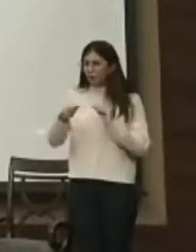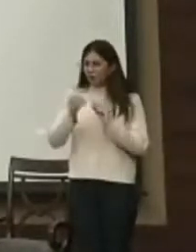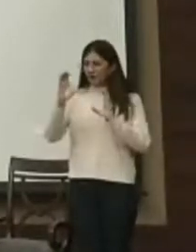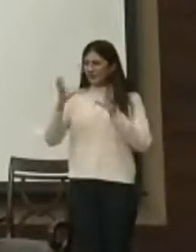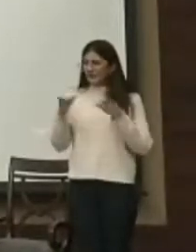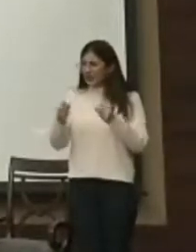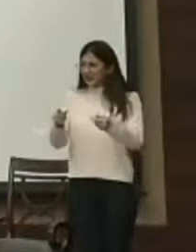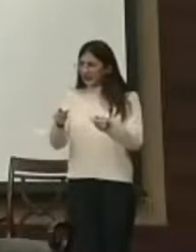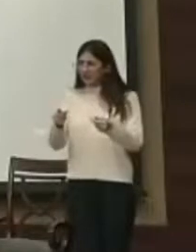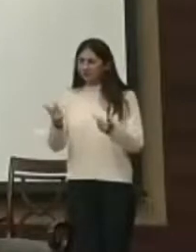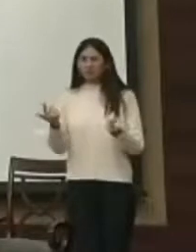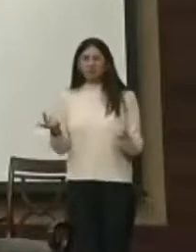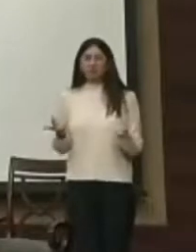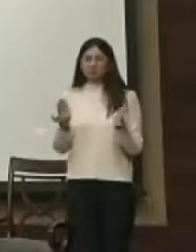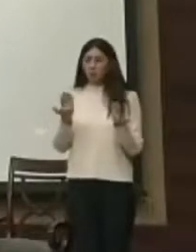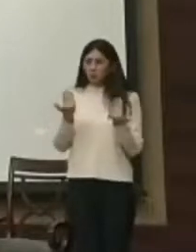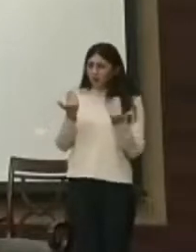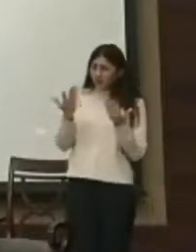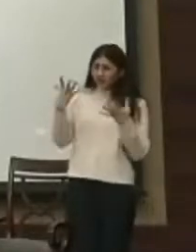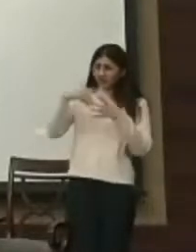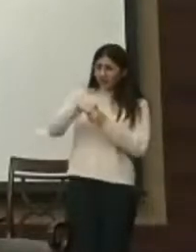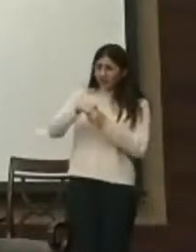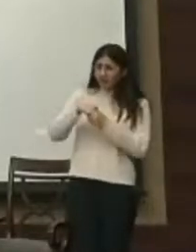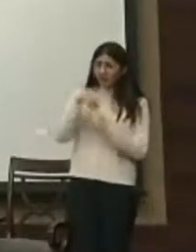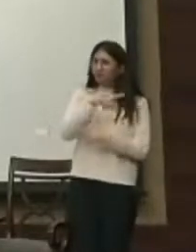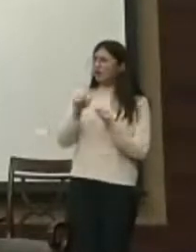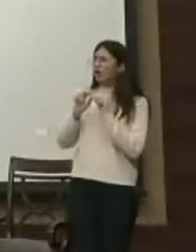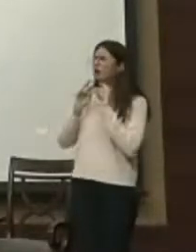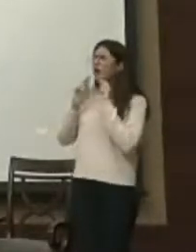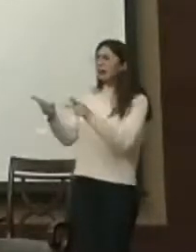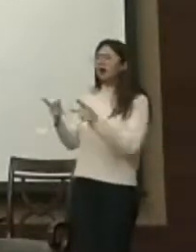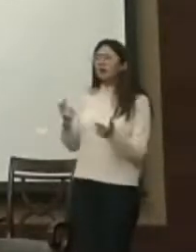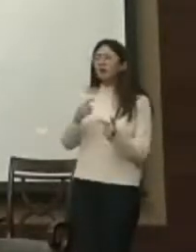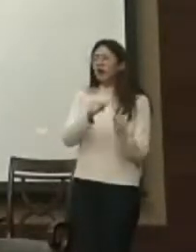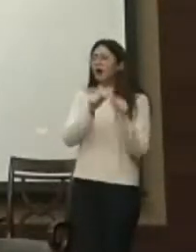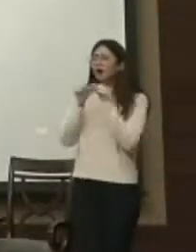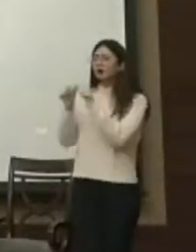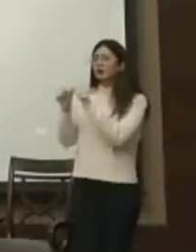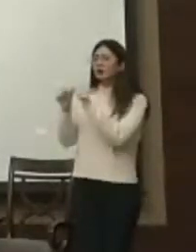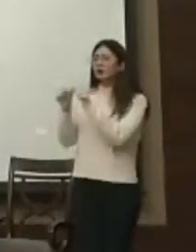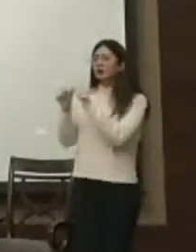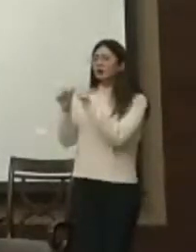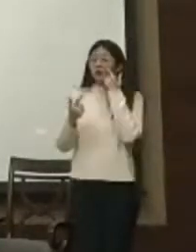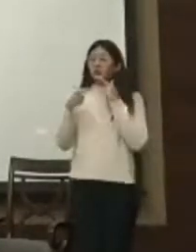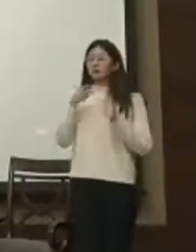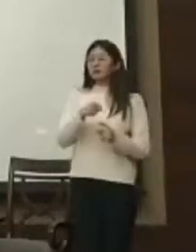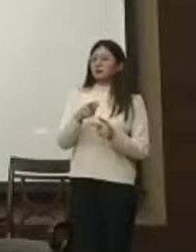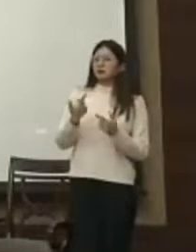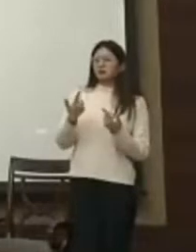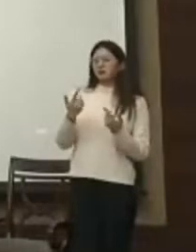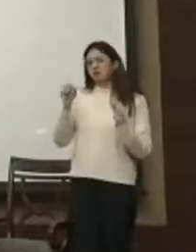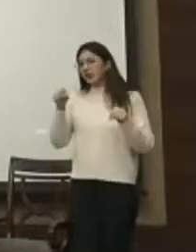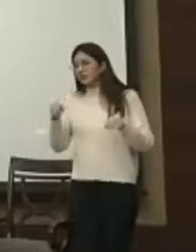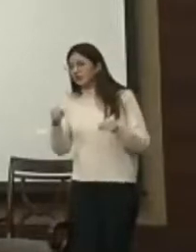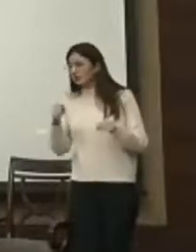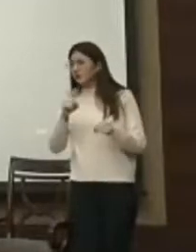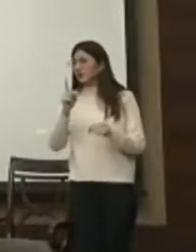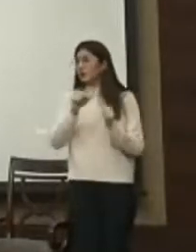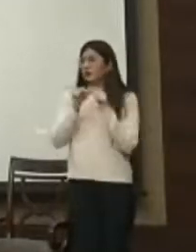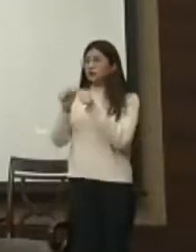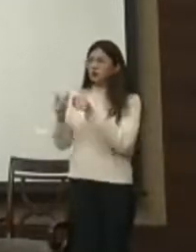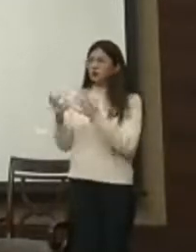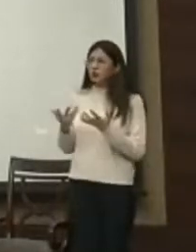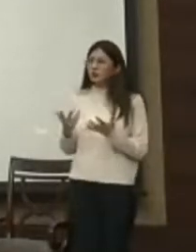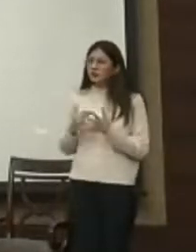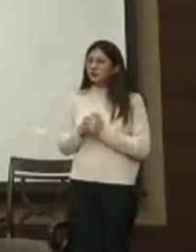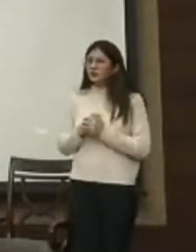And his answer was also very revealing. He said, and that's the attitudinal part. He said that